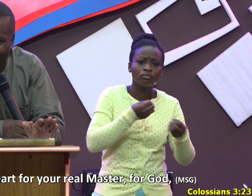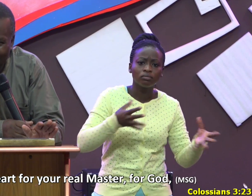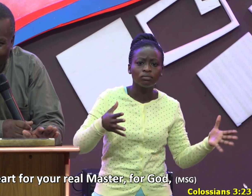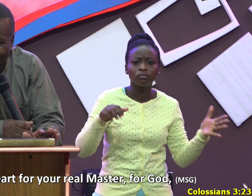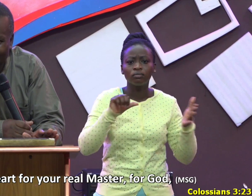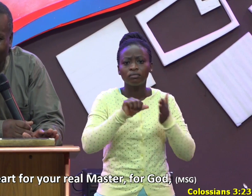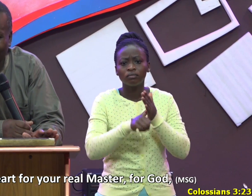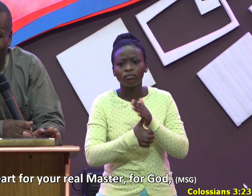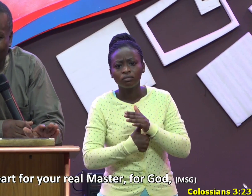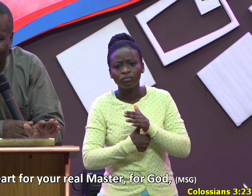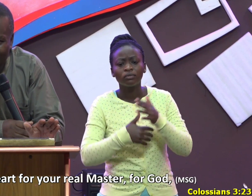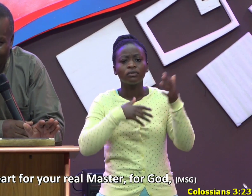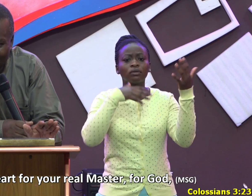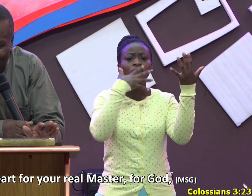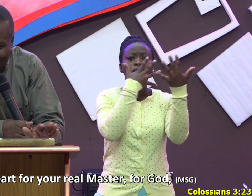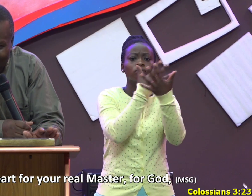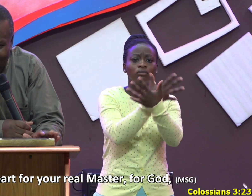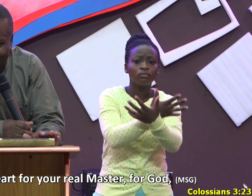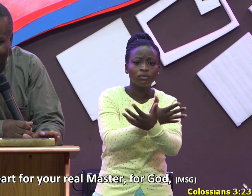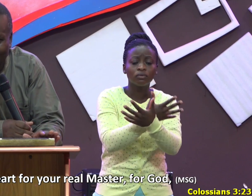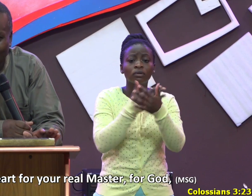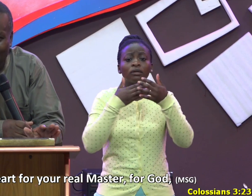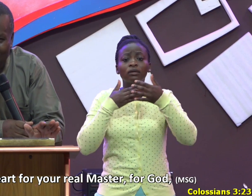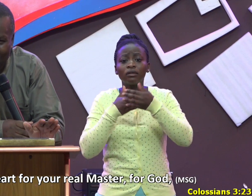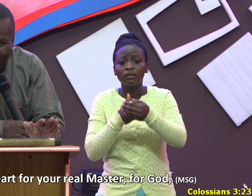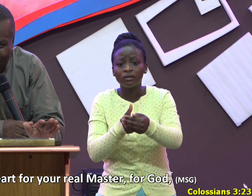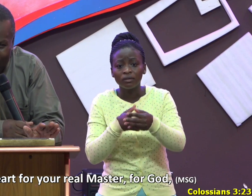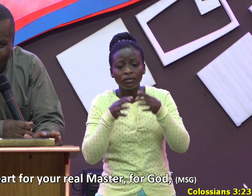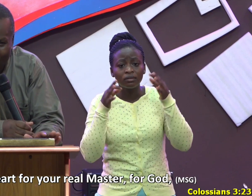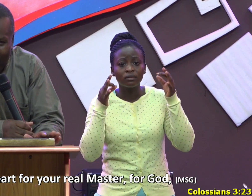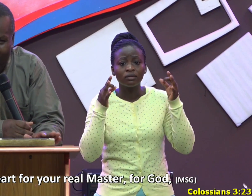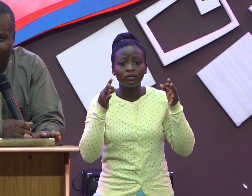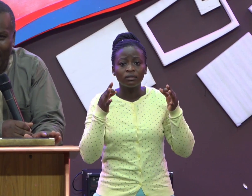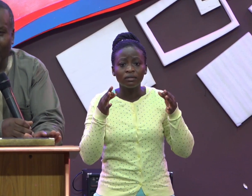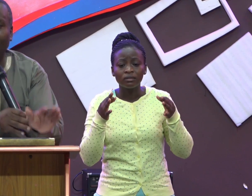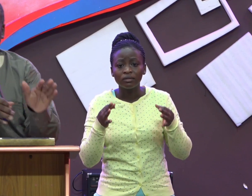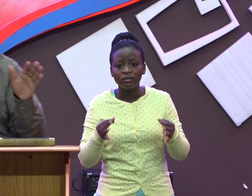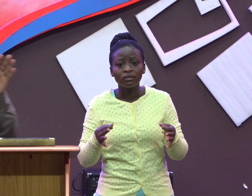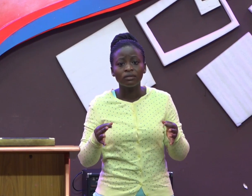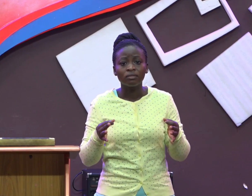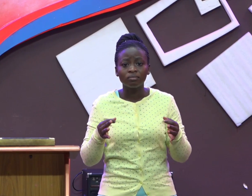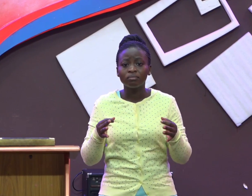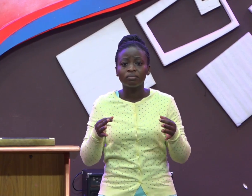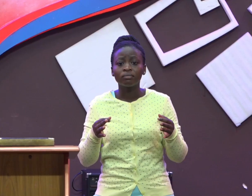so many blockages. It has so many prisons. It has so many hindrances. Many spirits